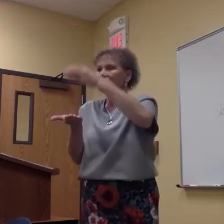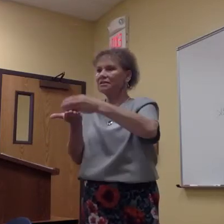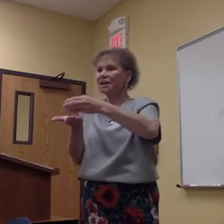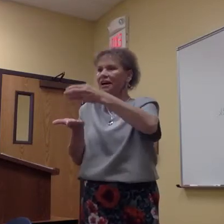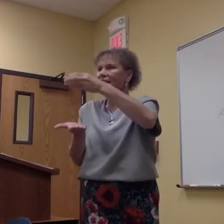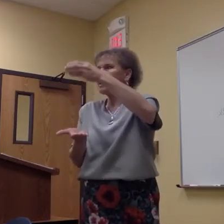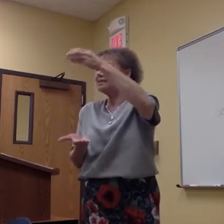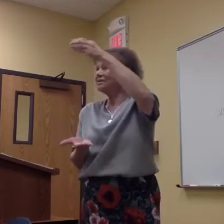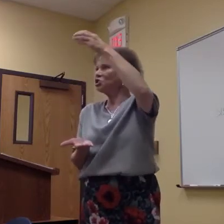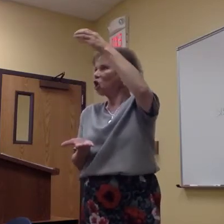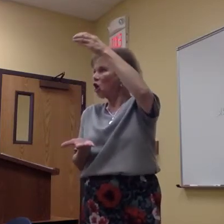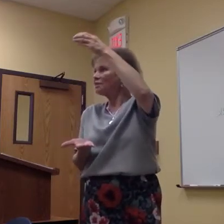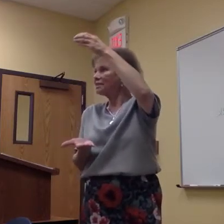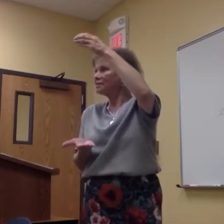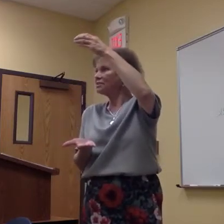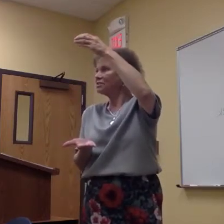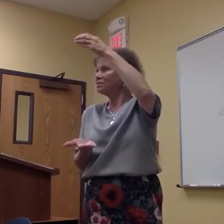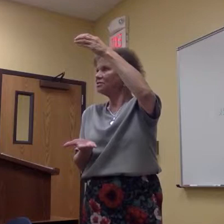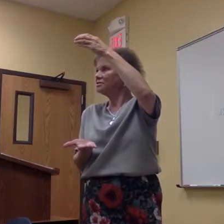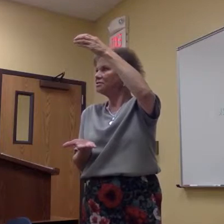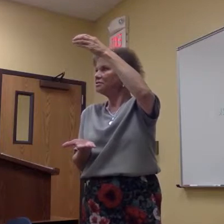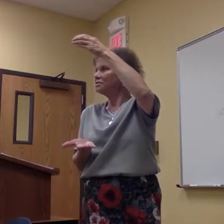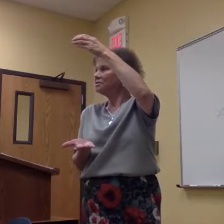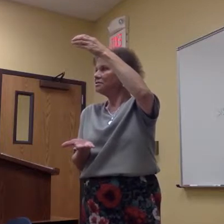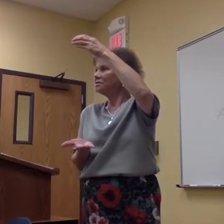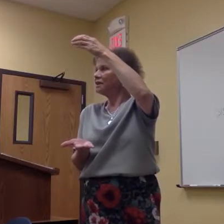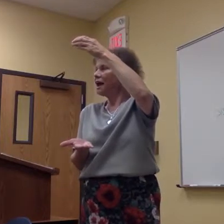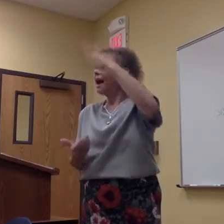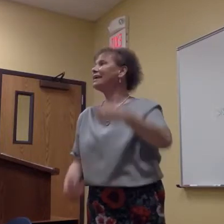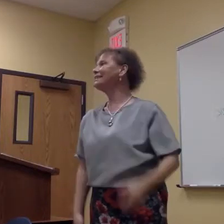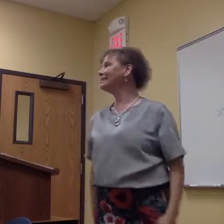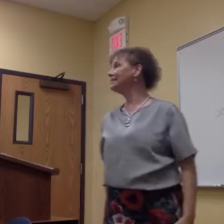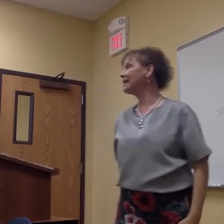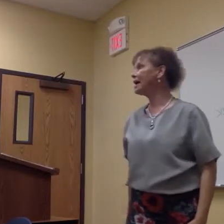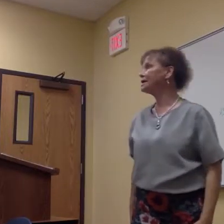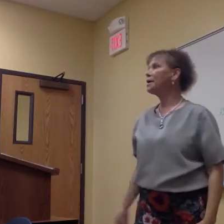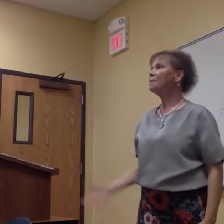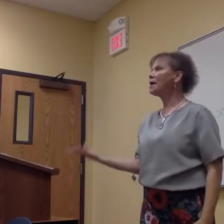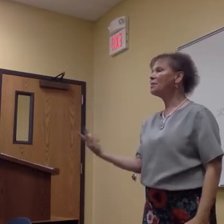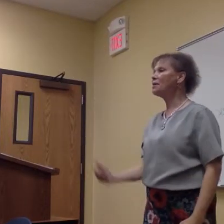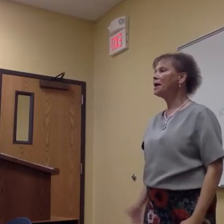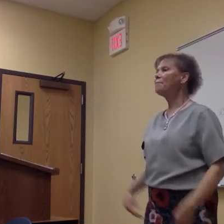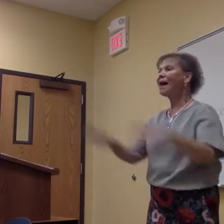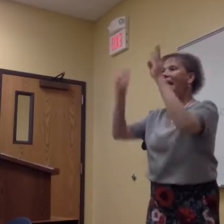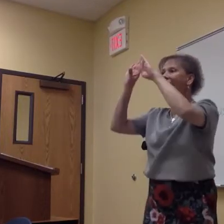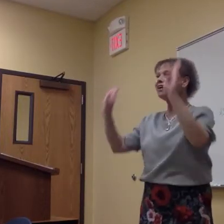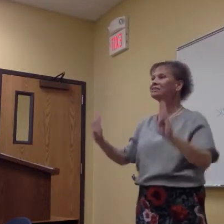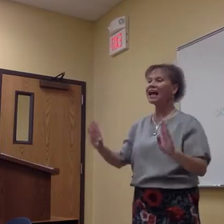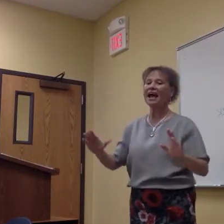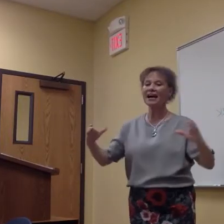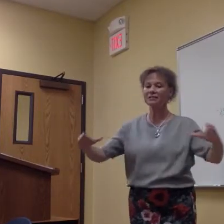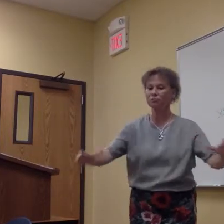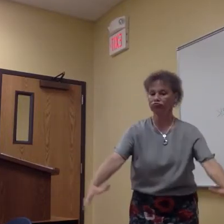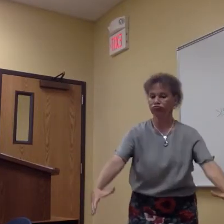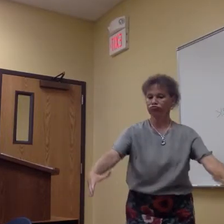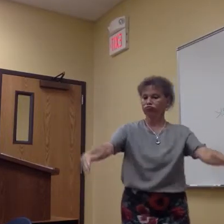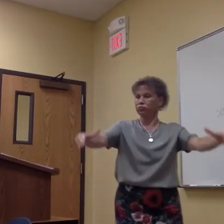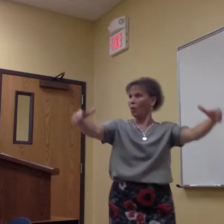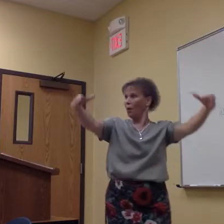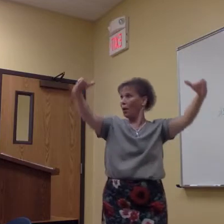All right, and it's a tall cylinder. I can indicate maybe my house has